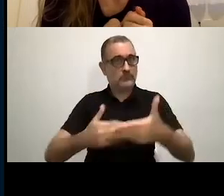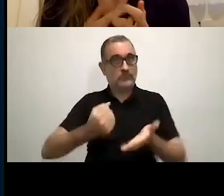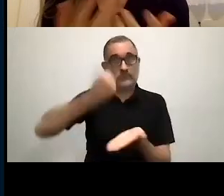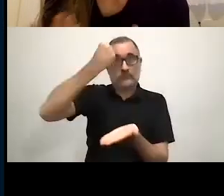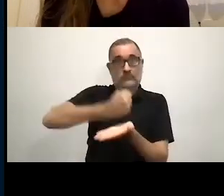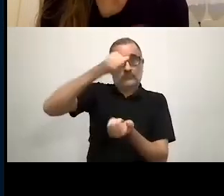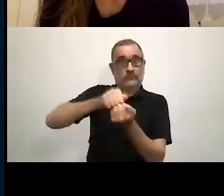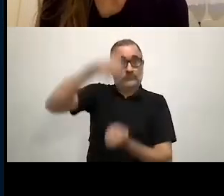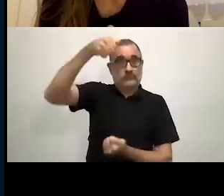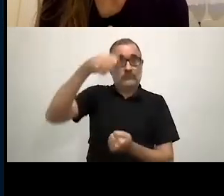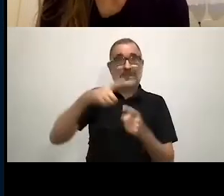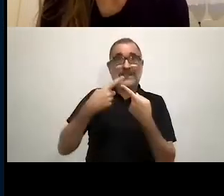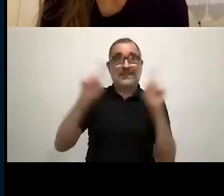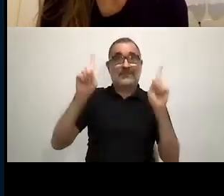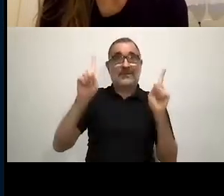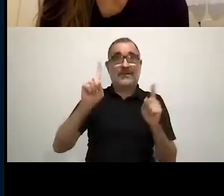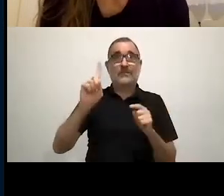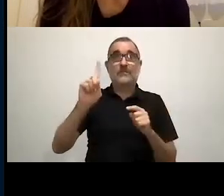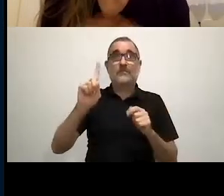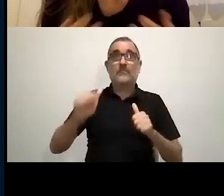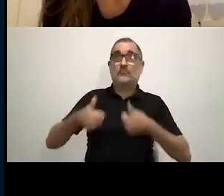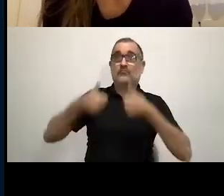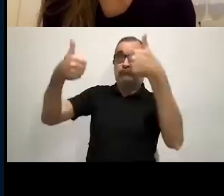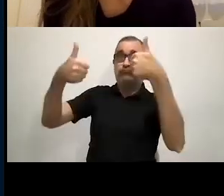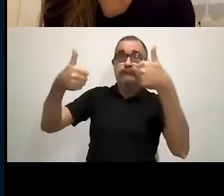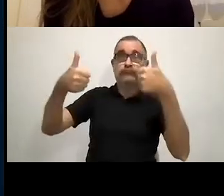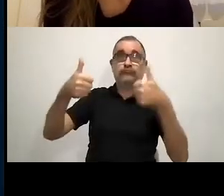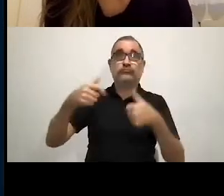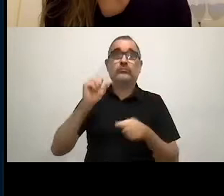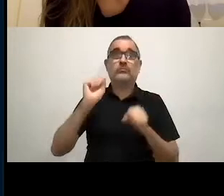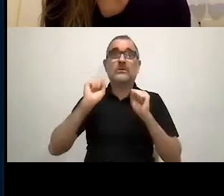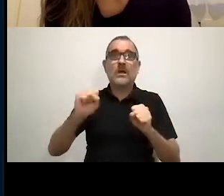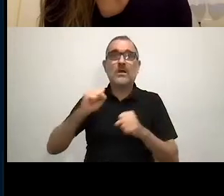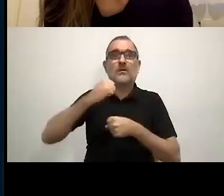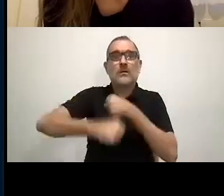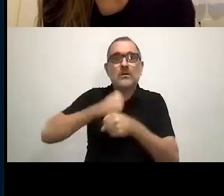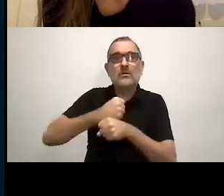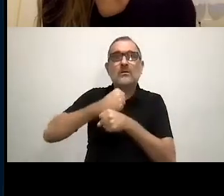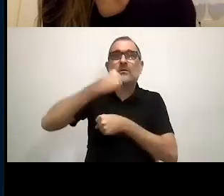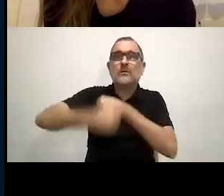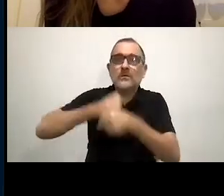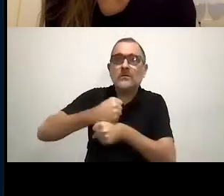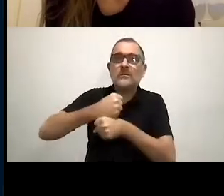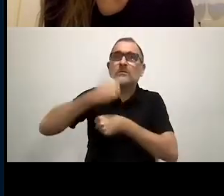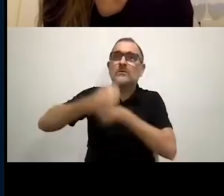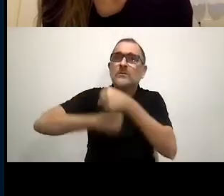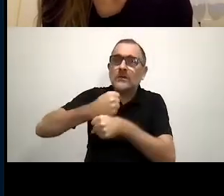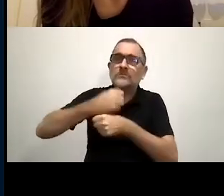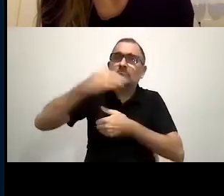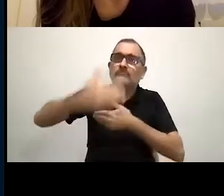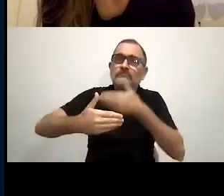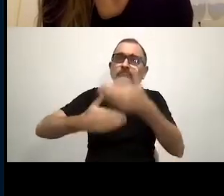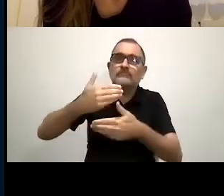then you're required every year to continue in professional development. So each year you should have at